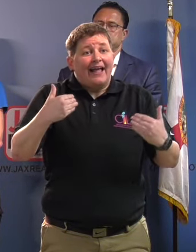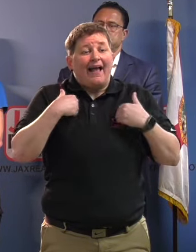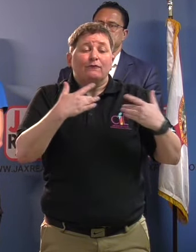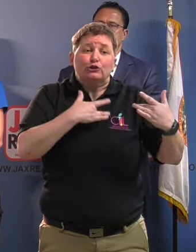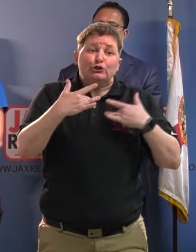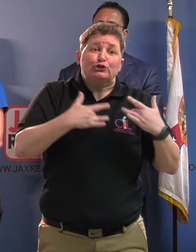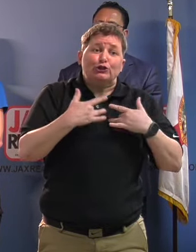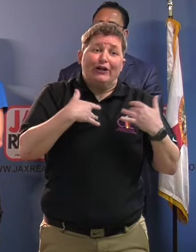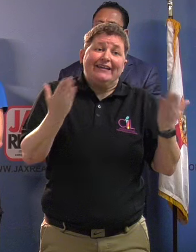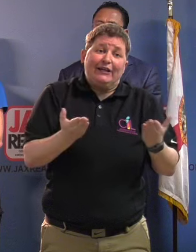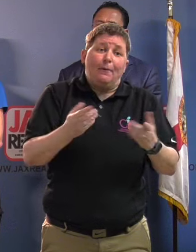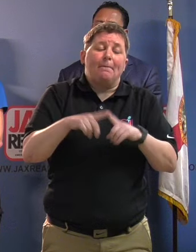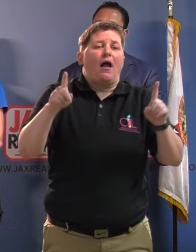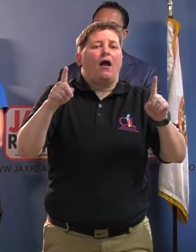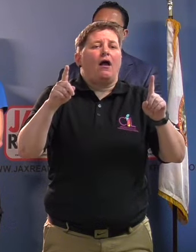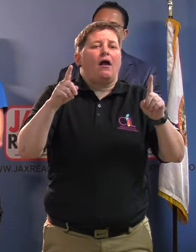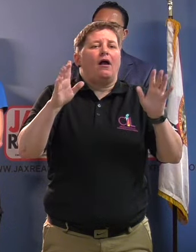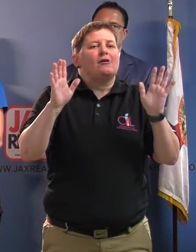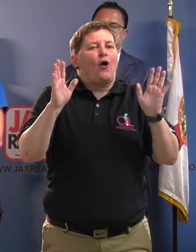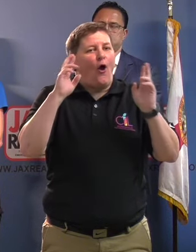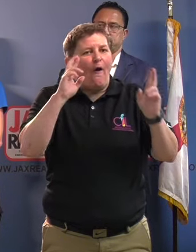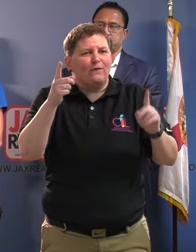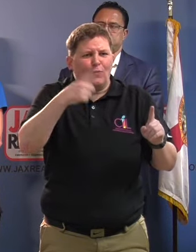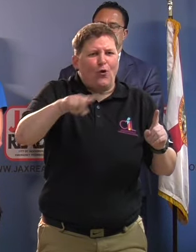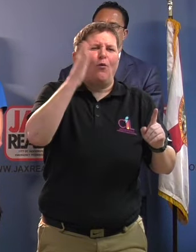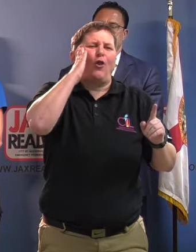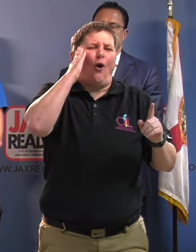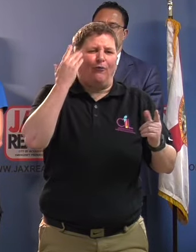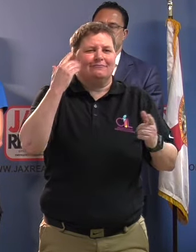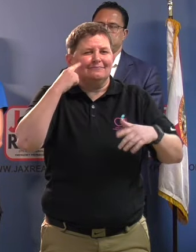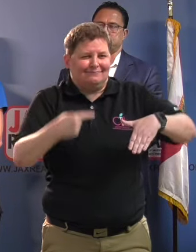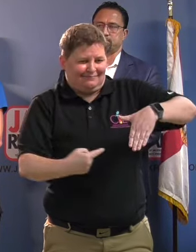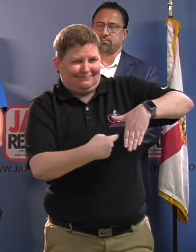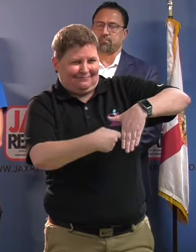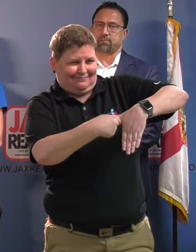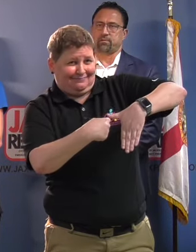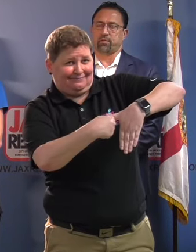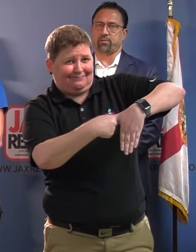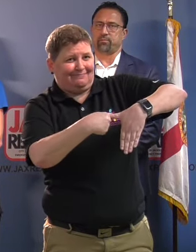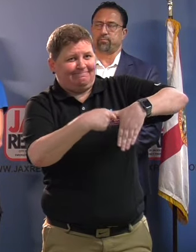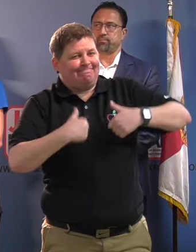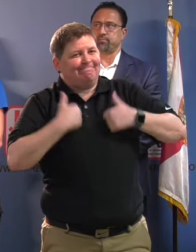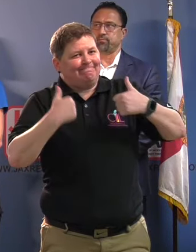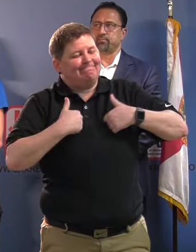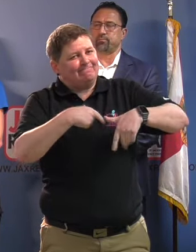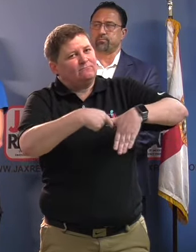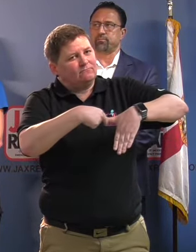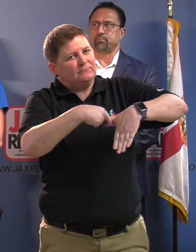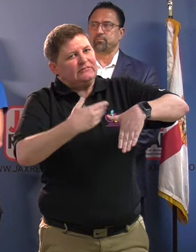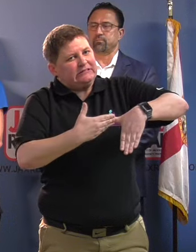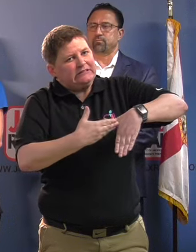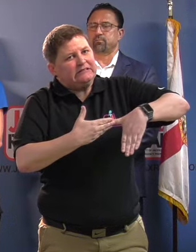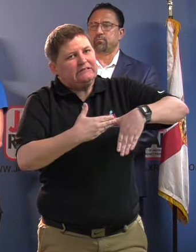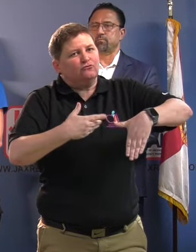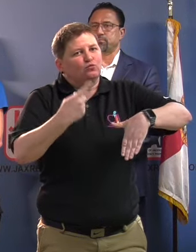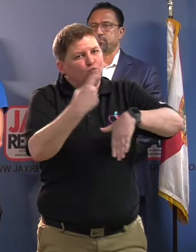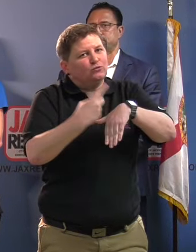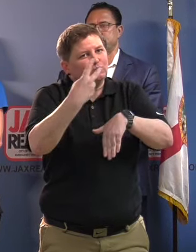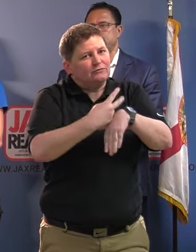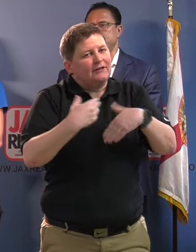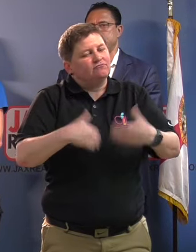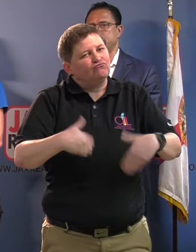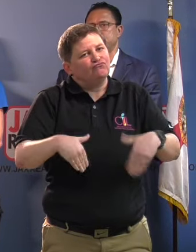all spare a thought or a prayer for the folks in the Big Bend as we go into the next day or so. Obviously, anytime you're looking at